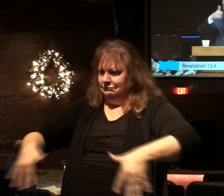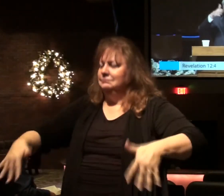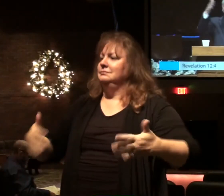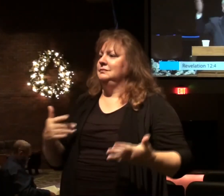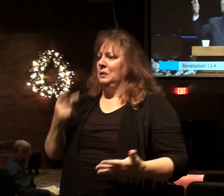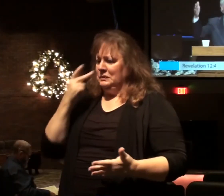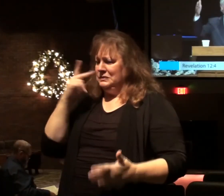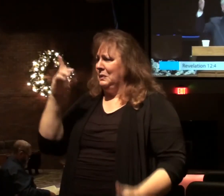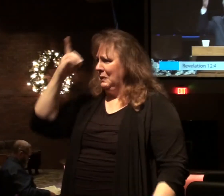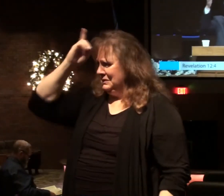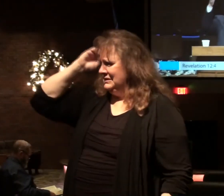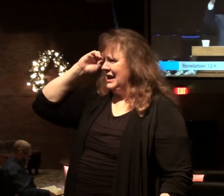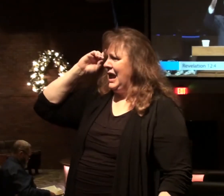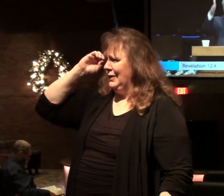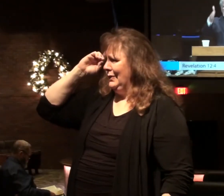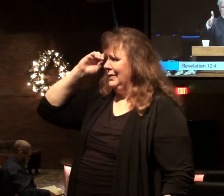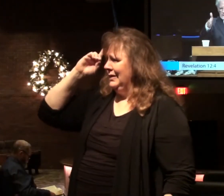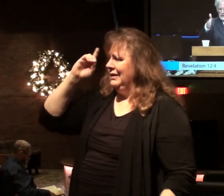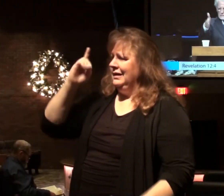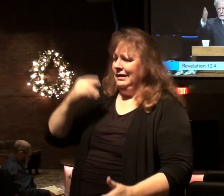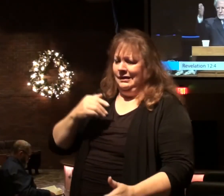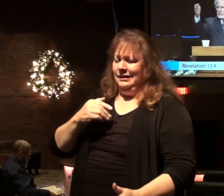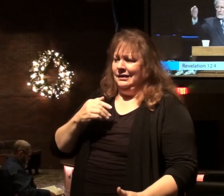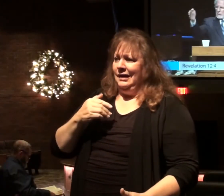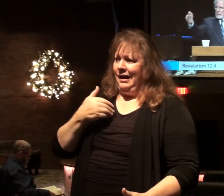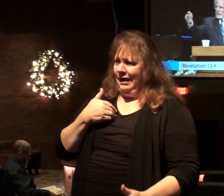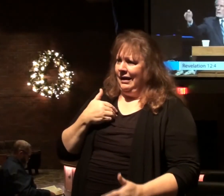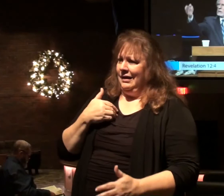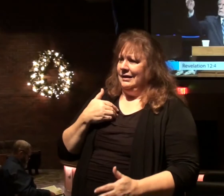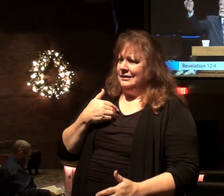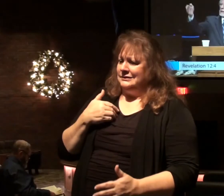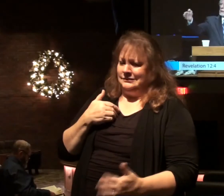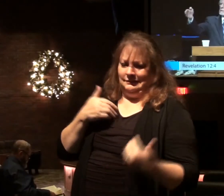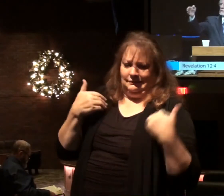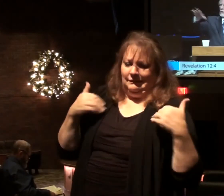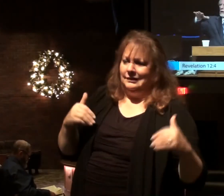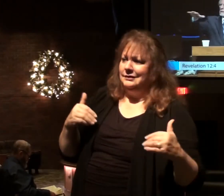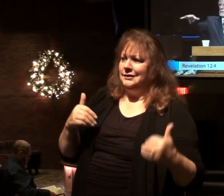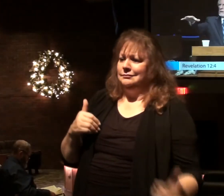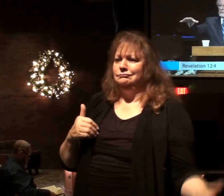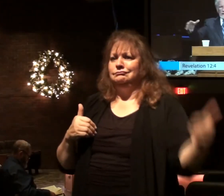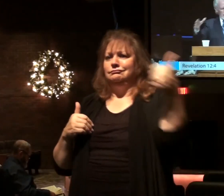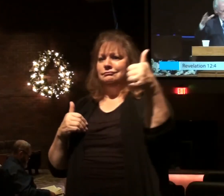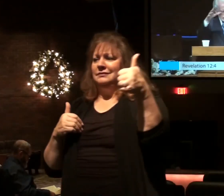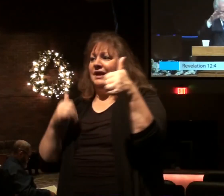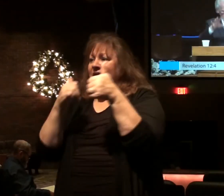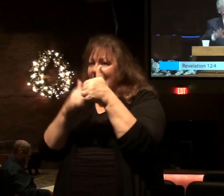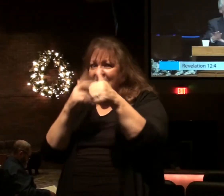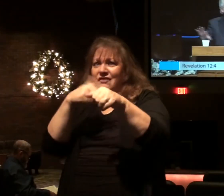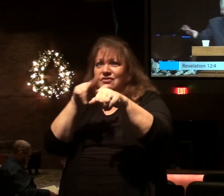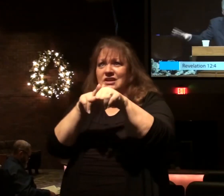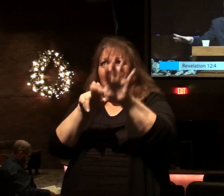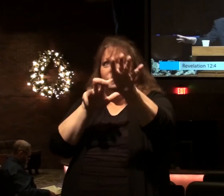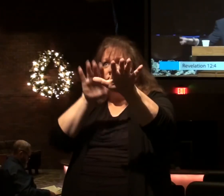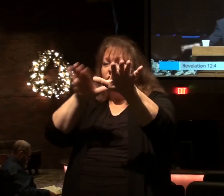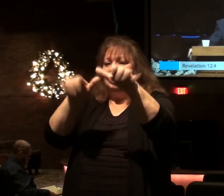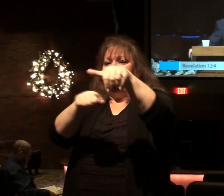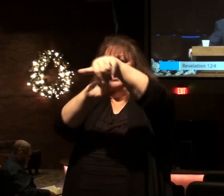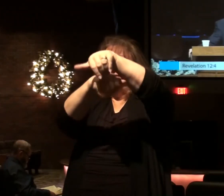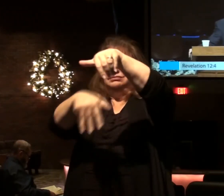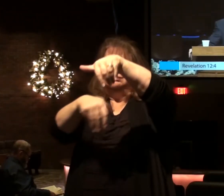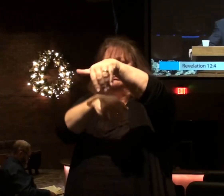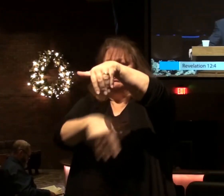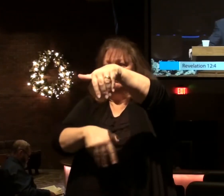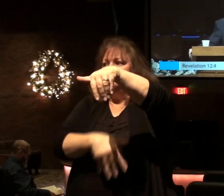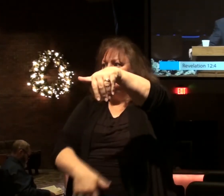as we saw in Daniel when we studied it, has a demon ultimately over charge of each nation. And under that demon then can